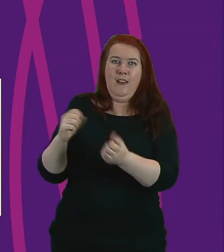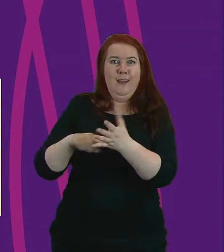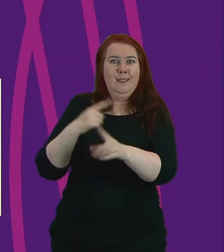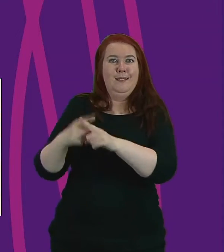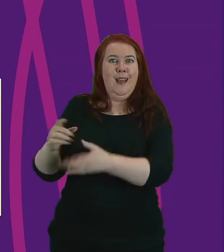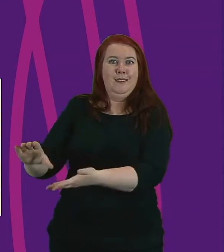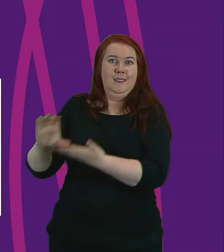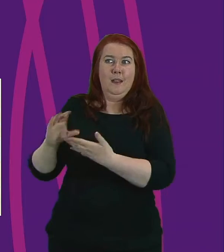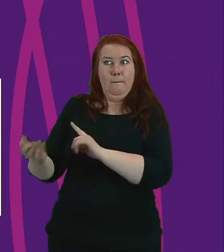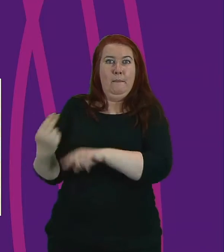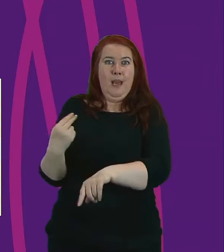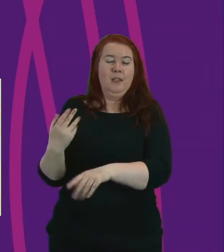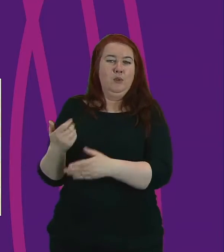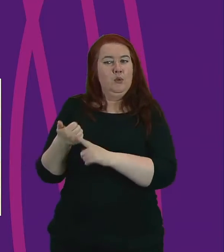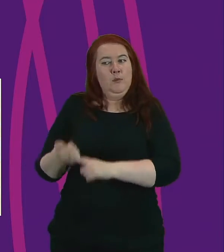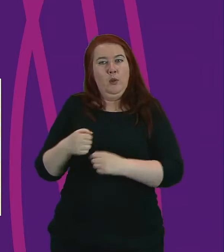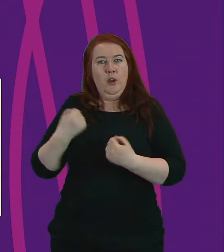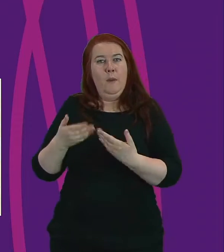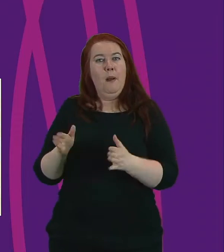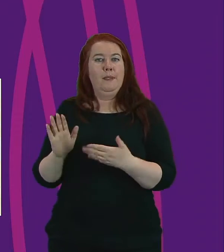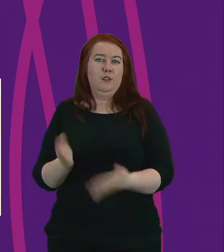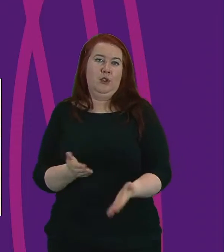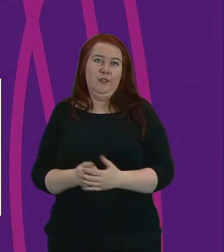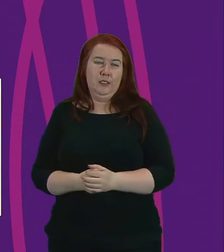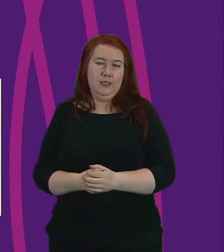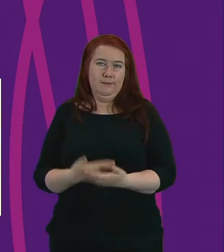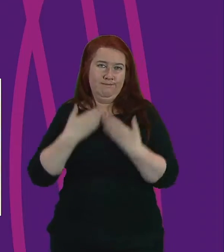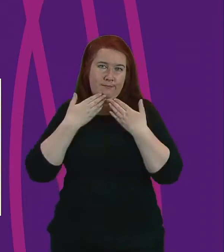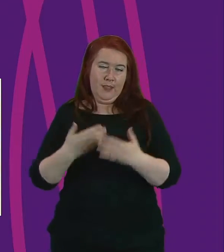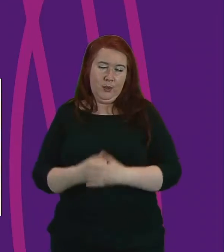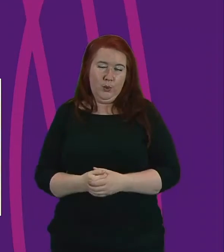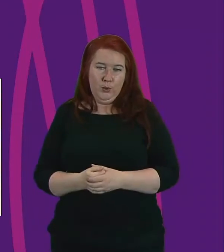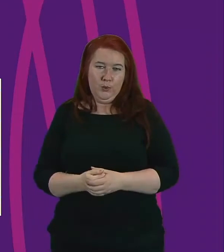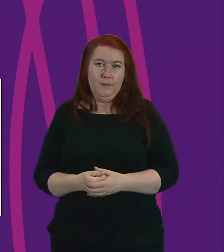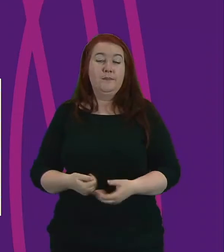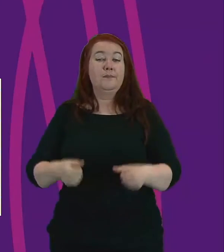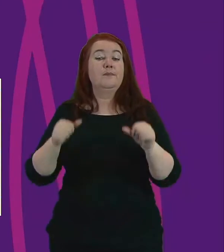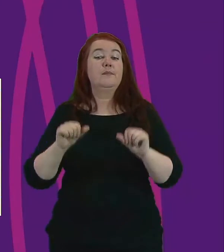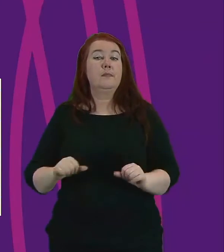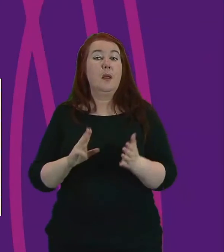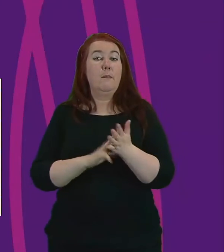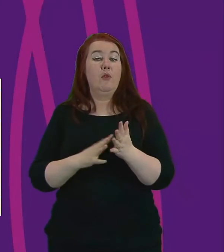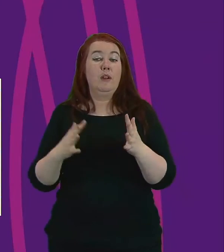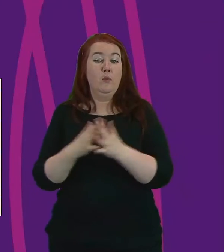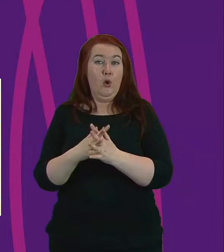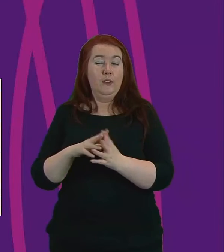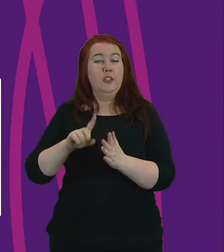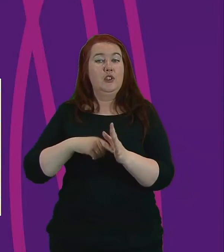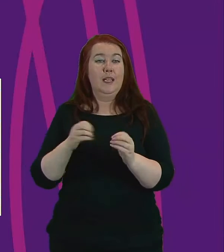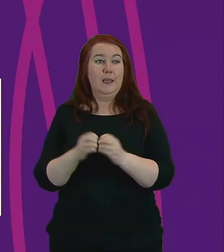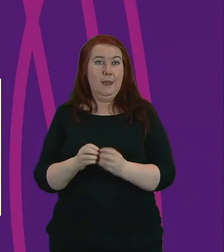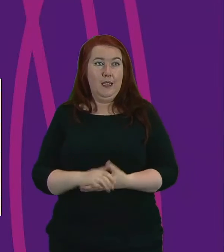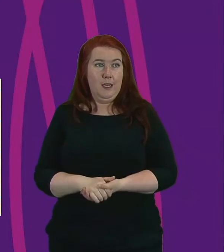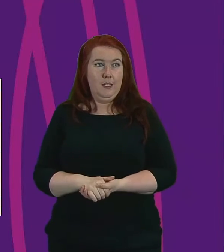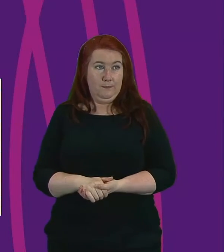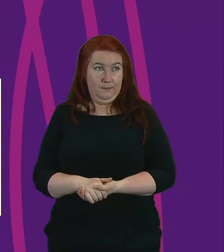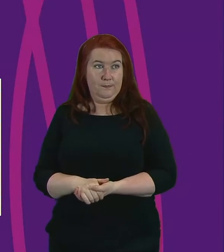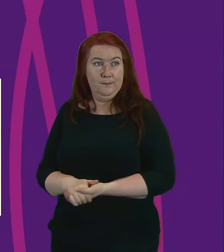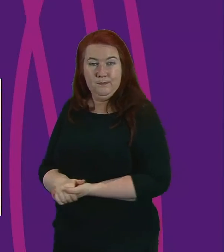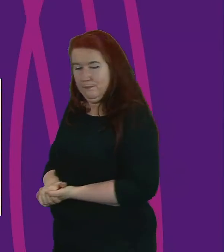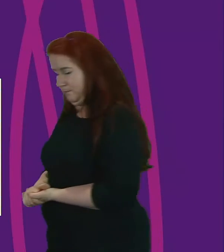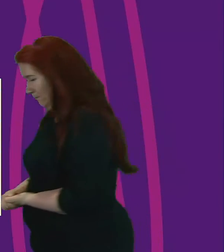support the public services we all rely upon. Thank you. Thank you, Mr Fraser. I call Maureen Watt, to be followed by Jackie Bailey. Ms Watt, please. Thank